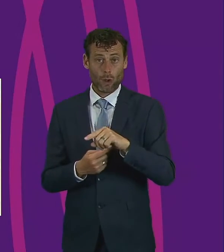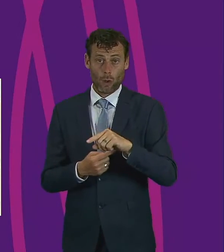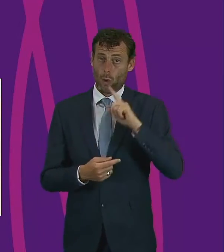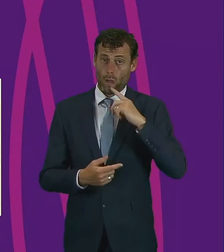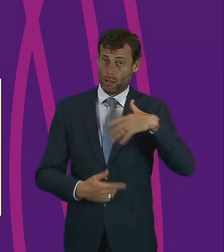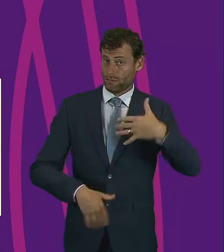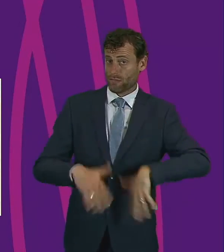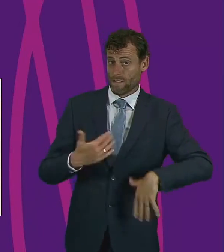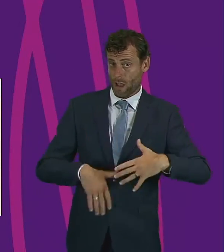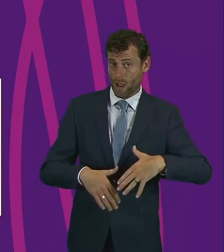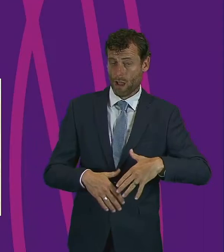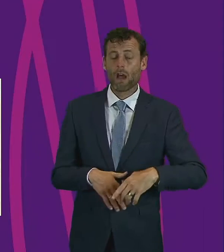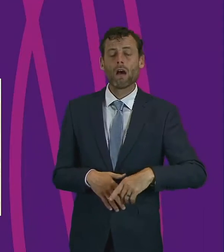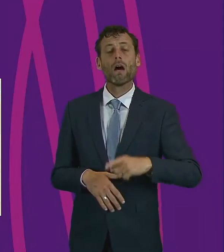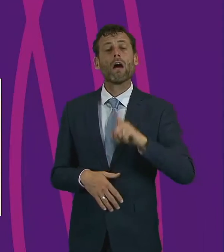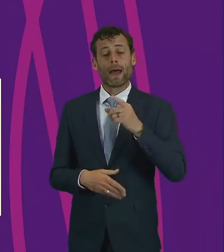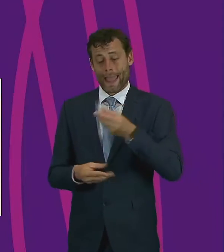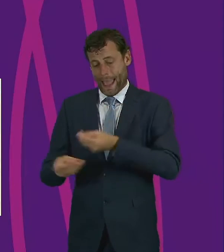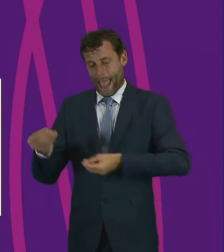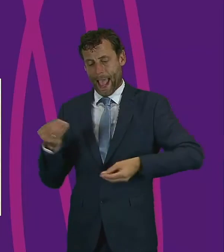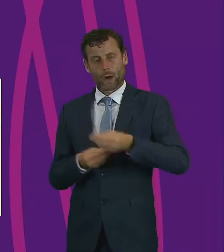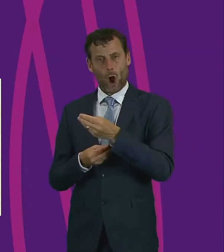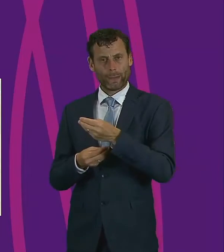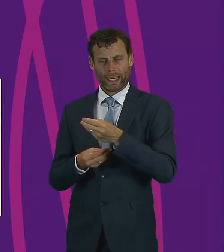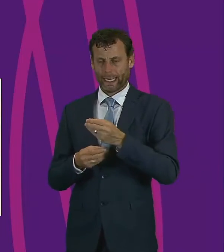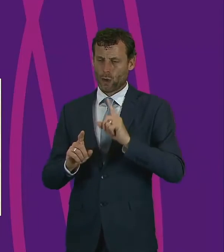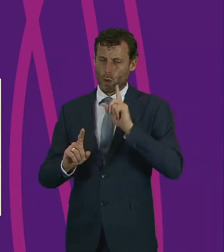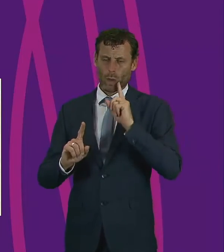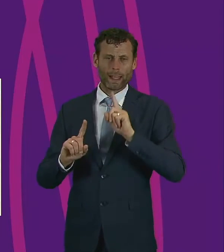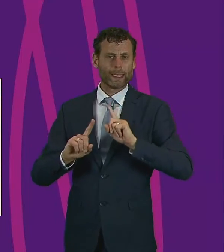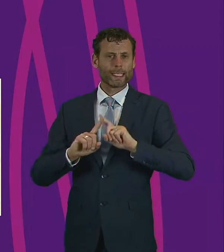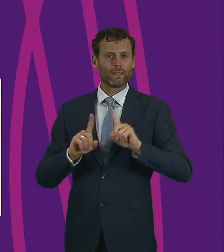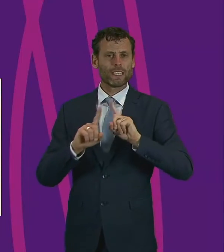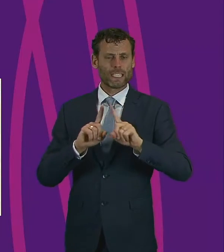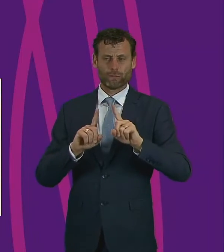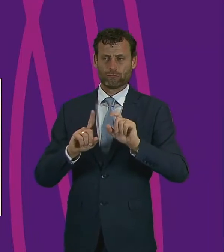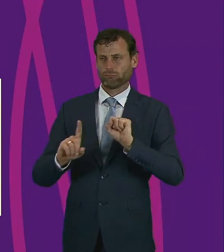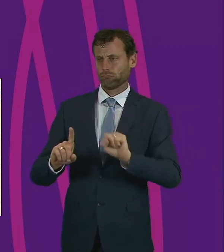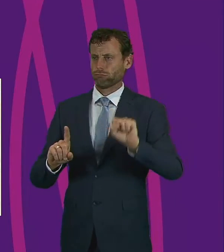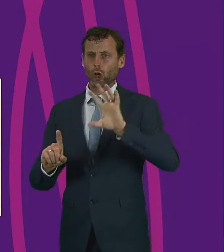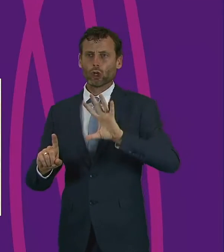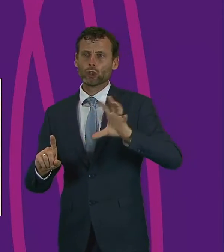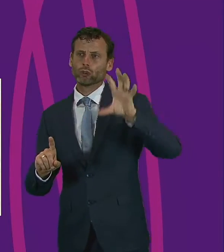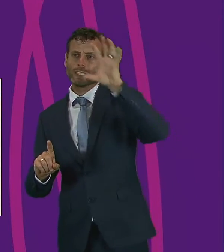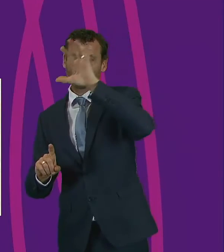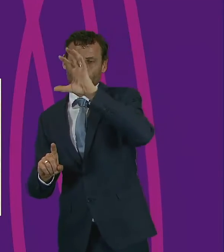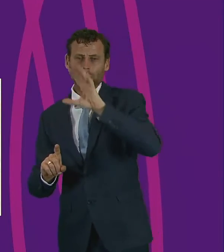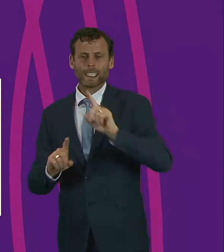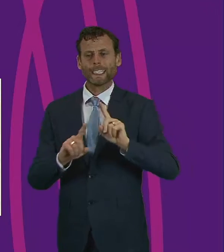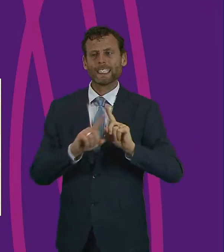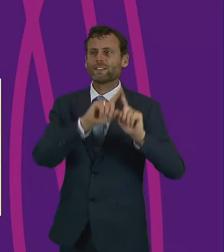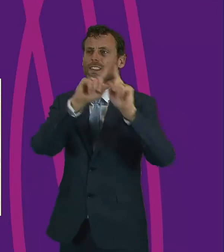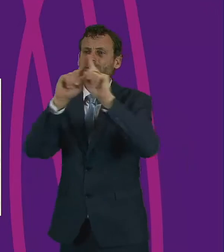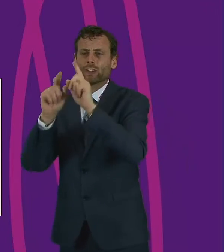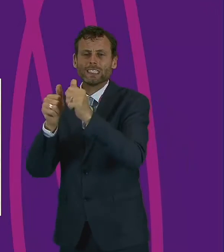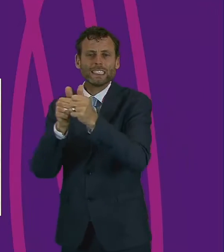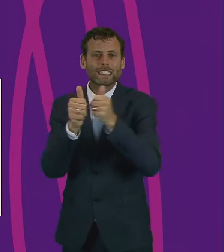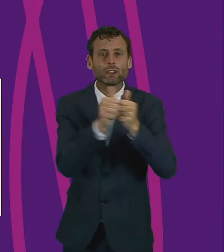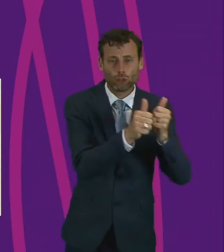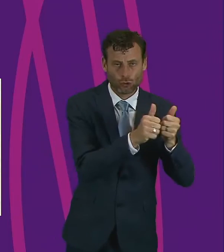regionally, and exposure to the impacts of COVID-19 will vary according to the composition of industrial workforce and population